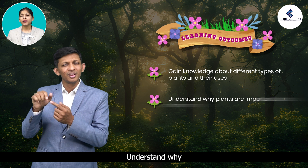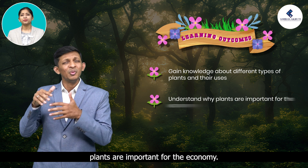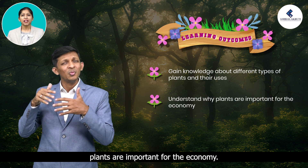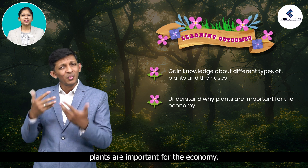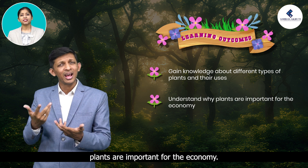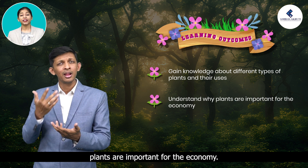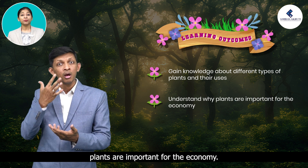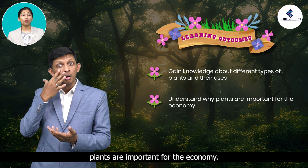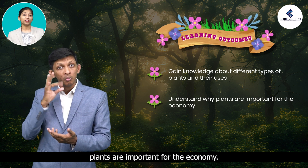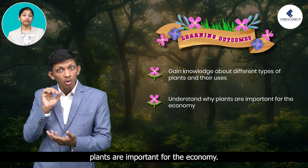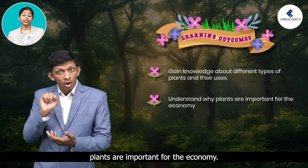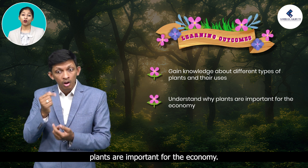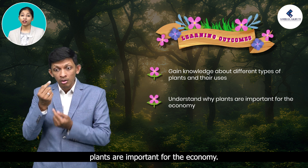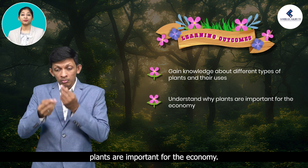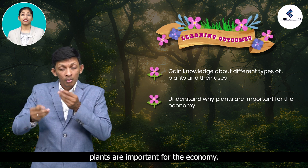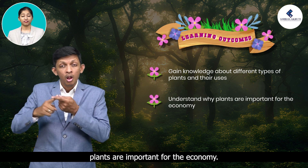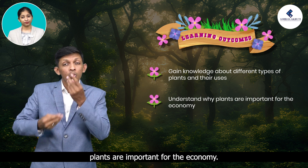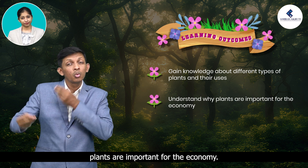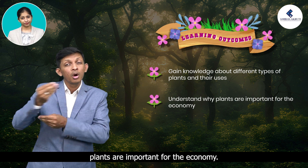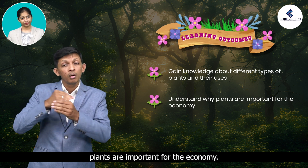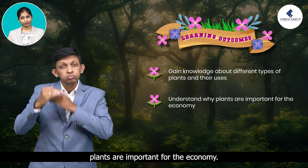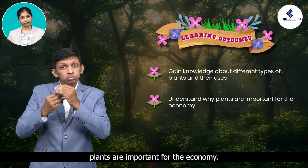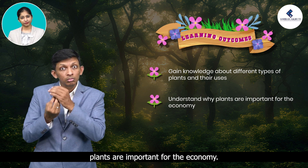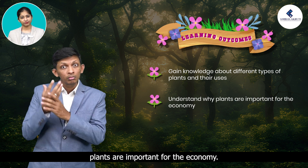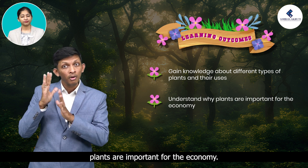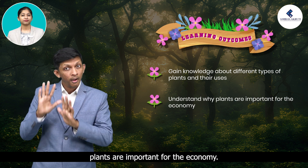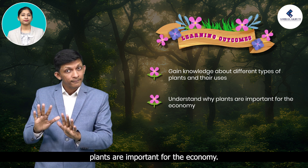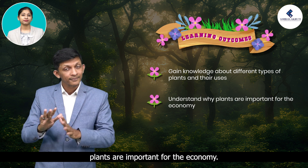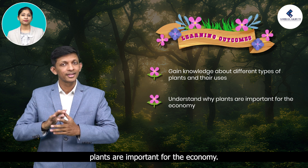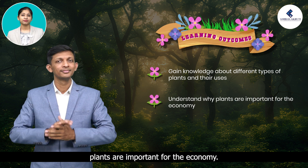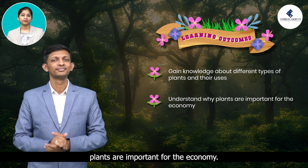Understand why plants are important for the economy.